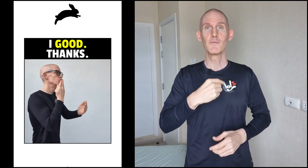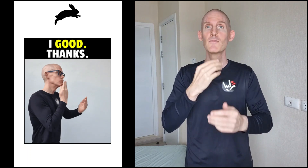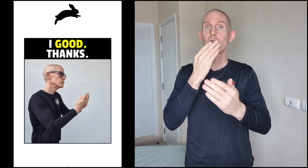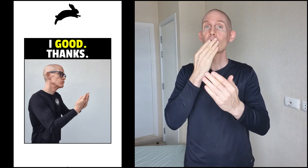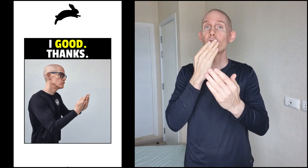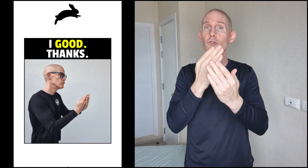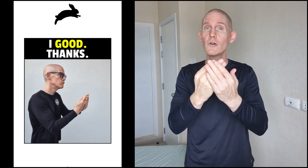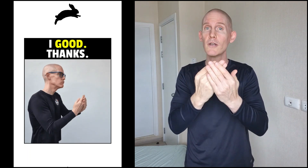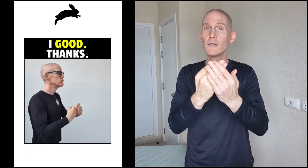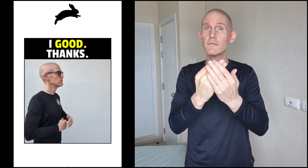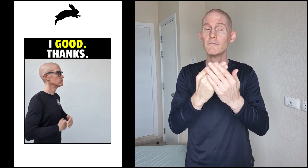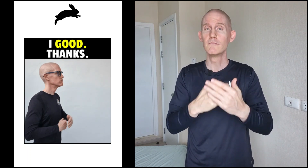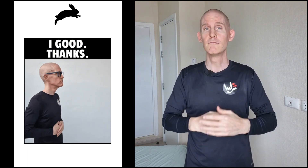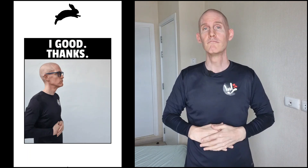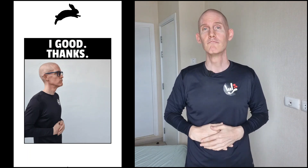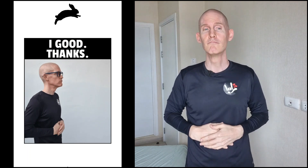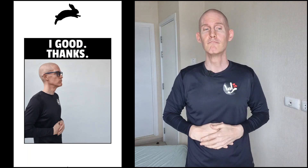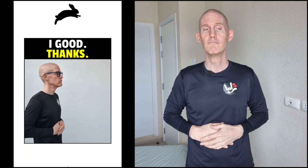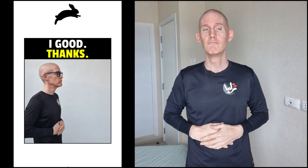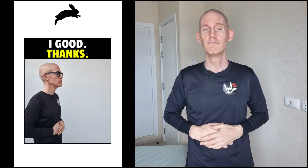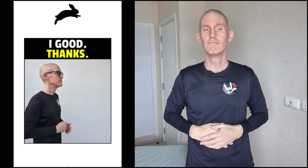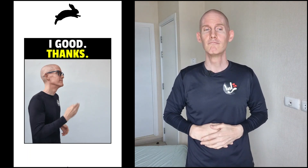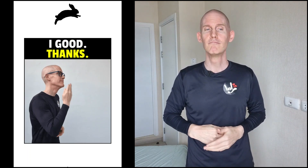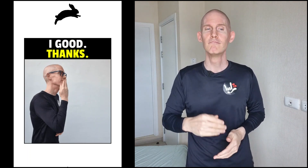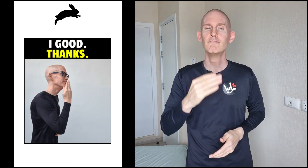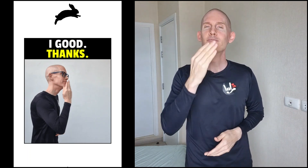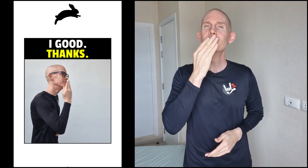I, good.